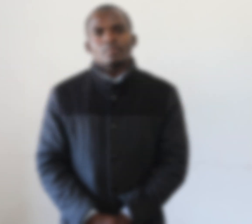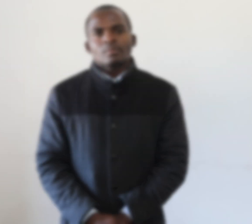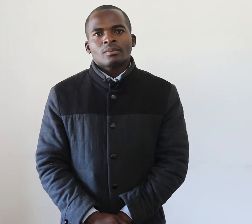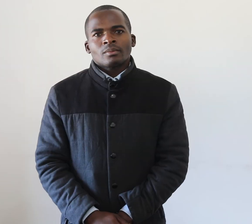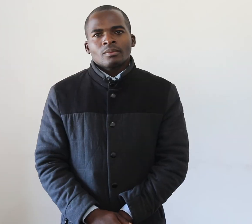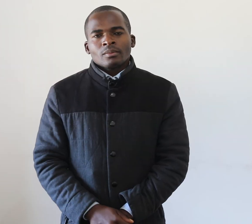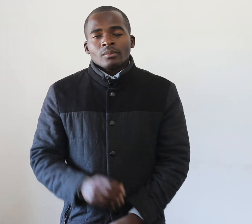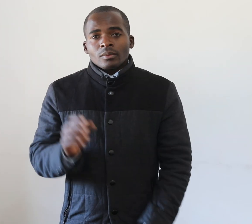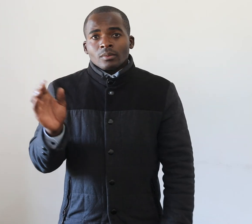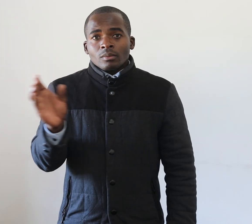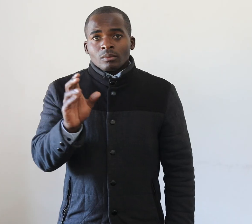I.